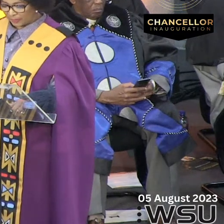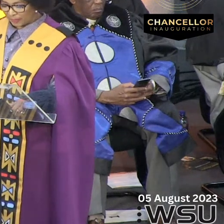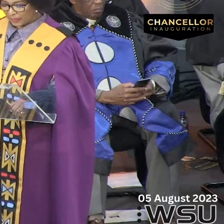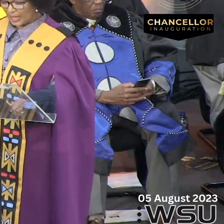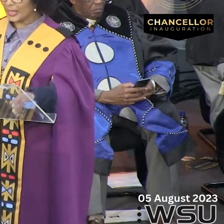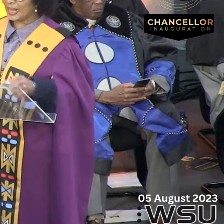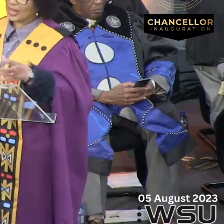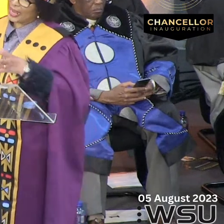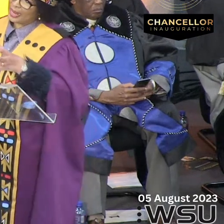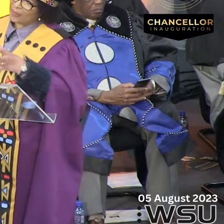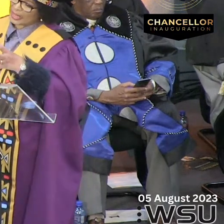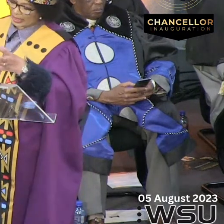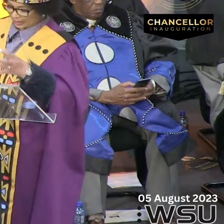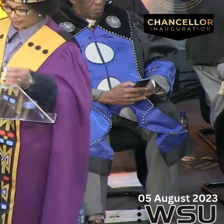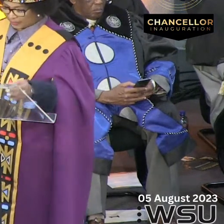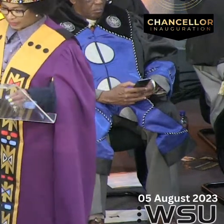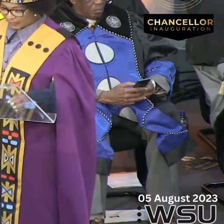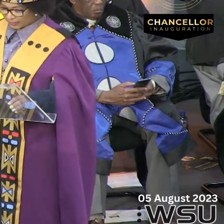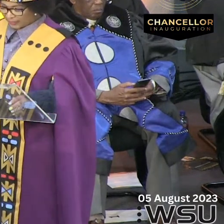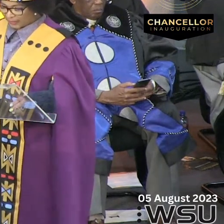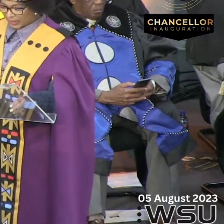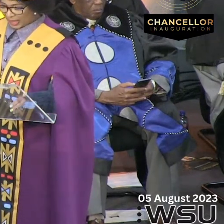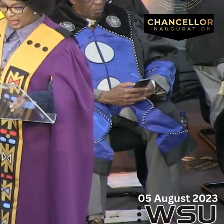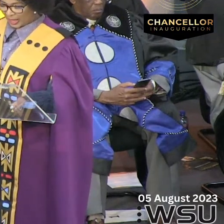levels, there is another element,